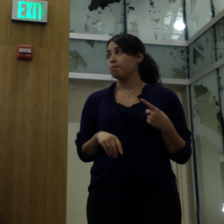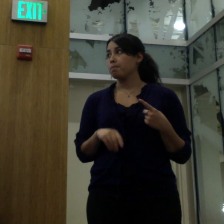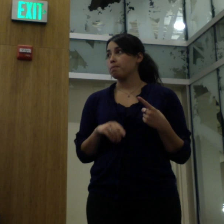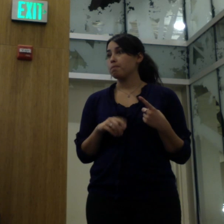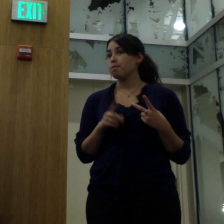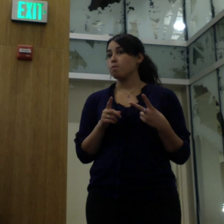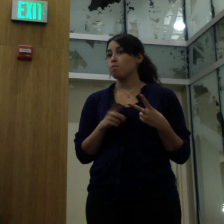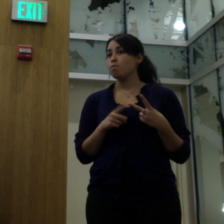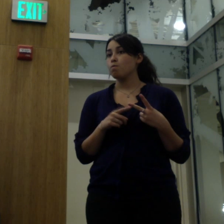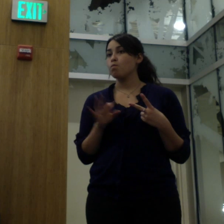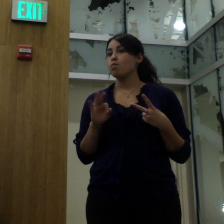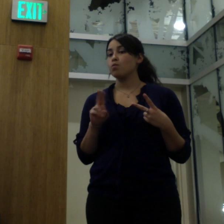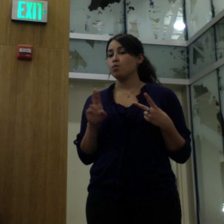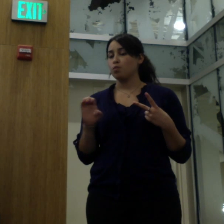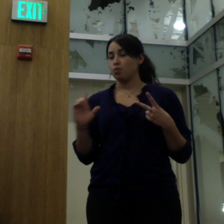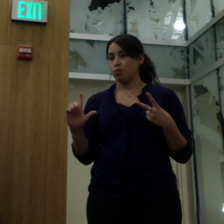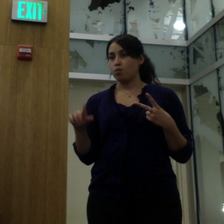fuel,